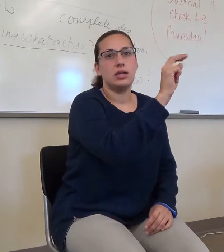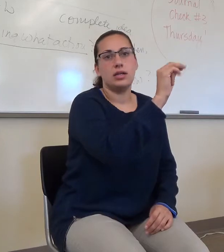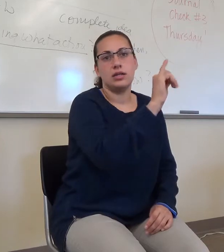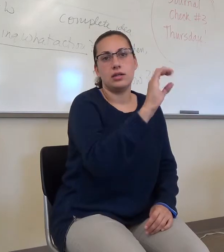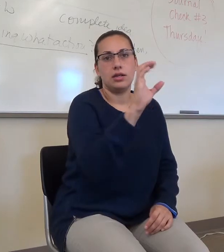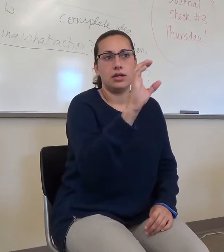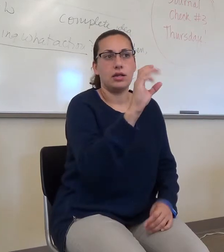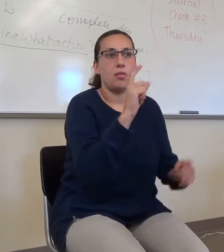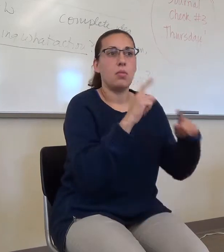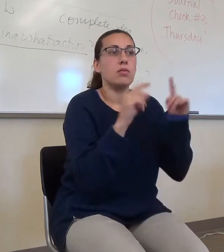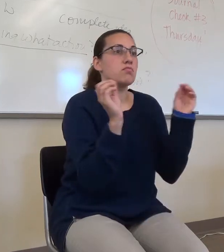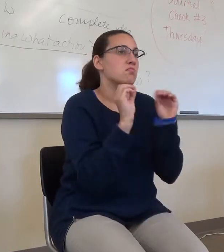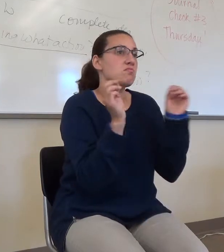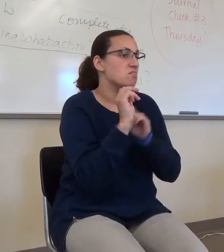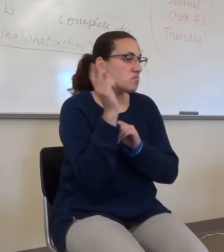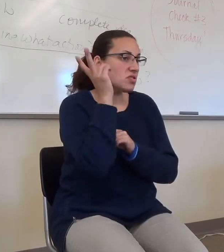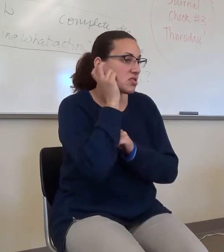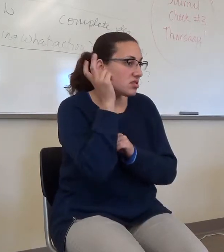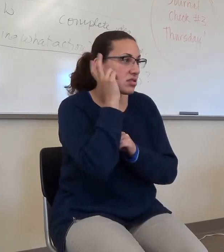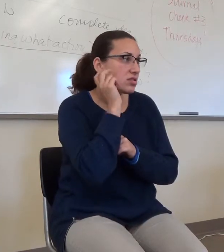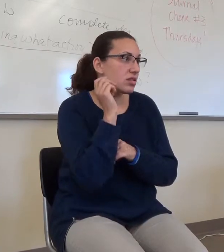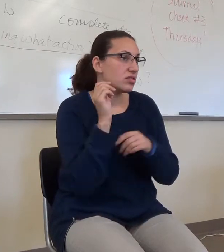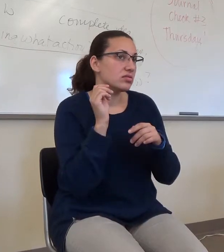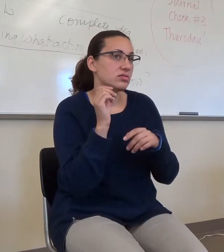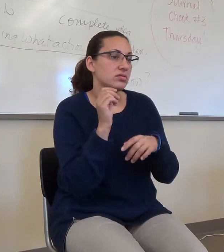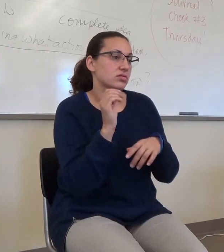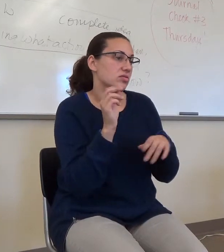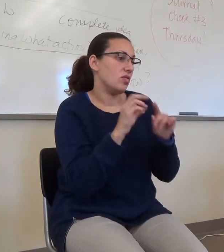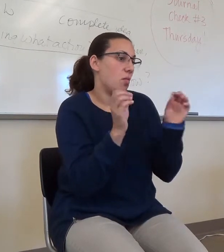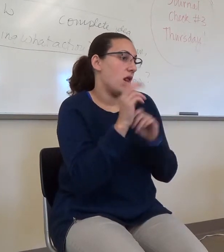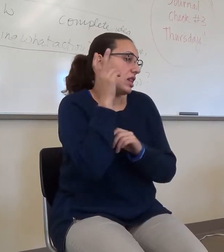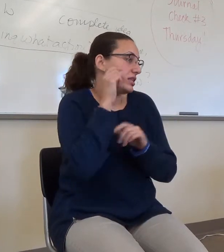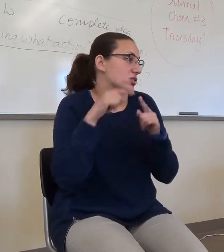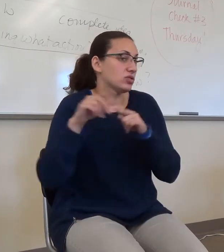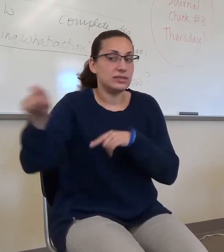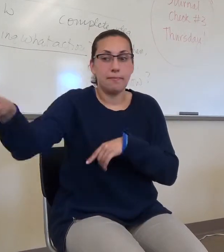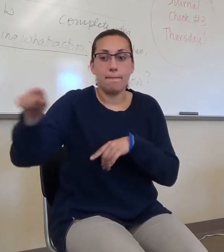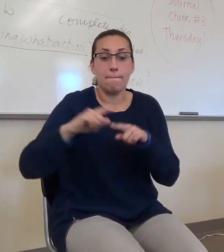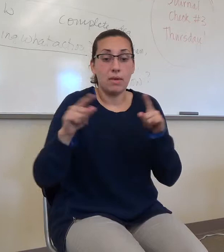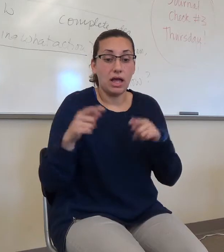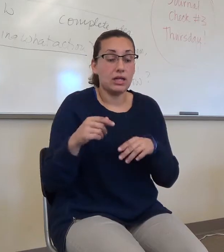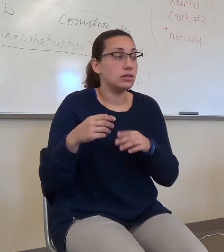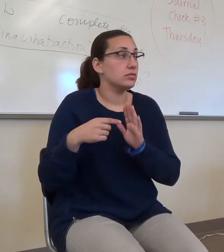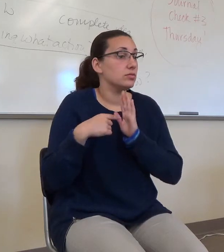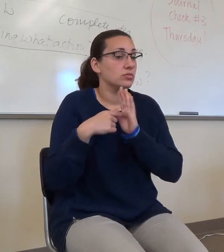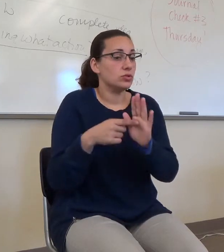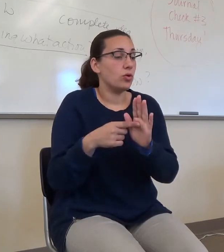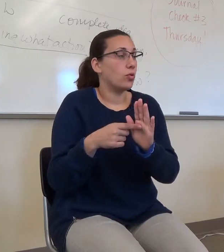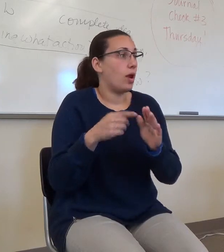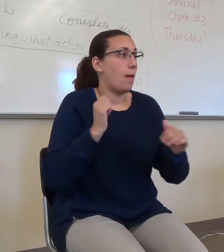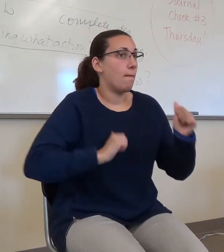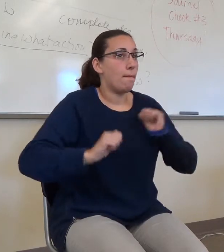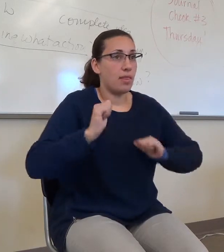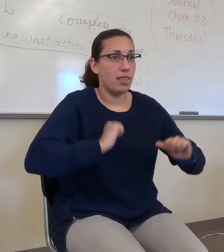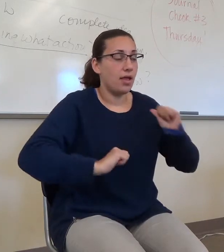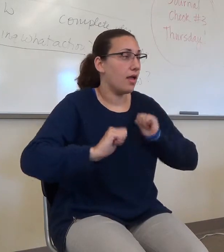one was listening to him. Then he broadcast this play, and kind of like the